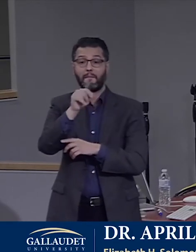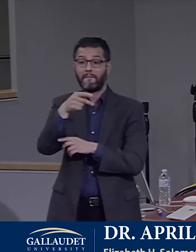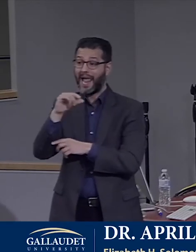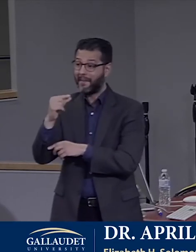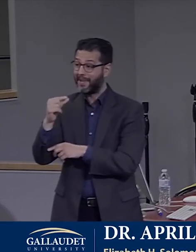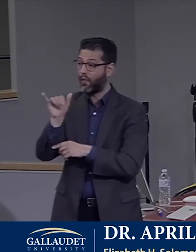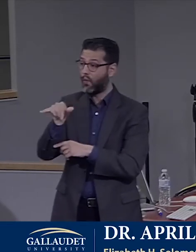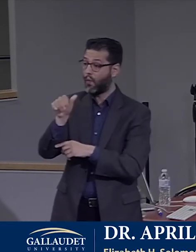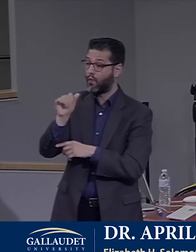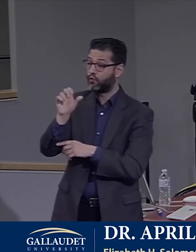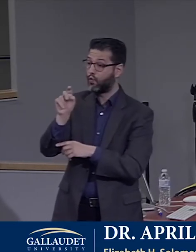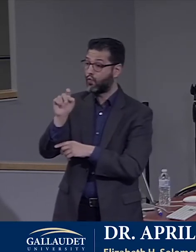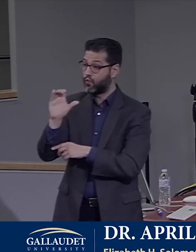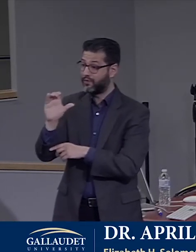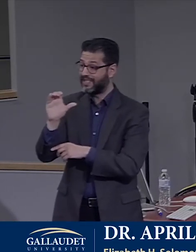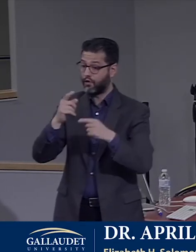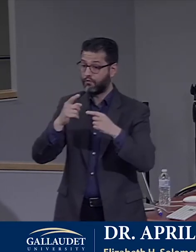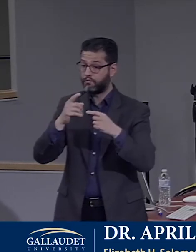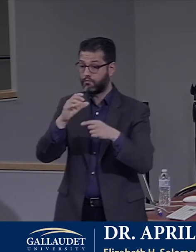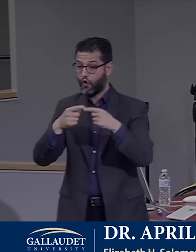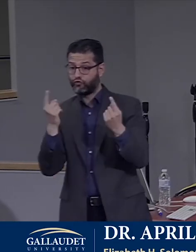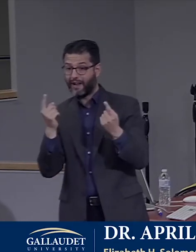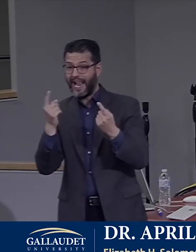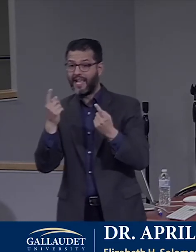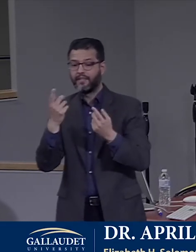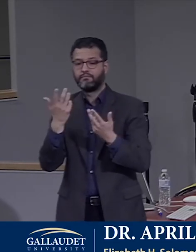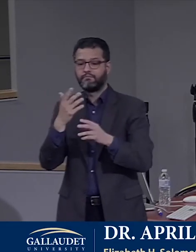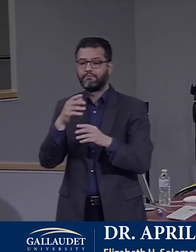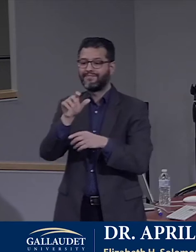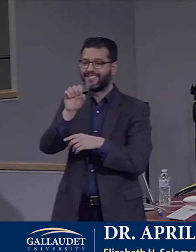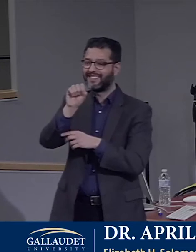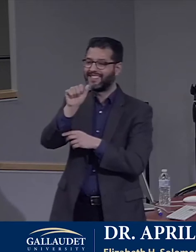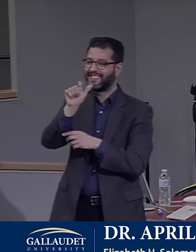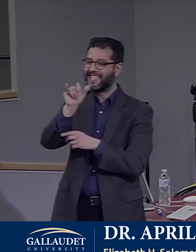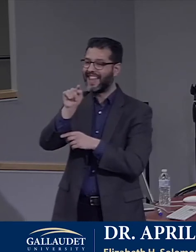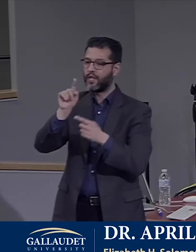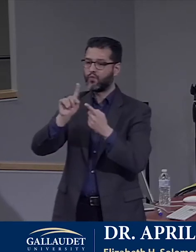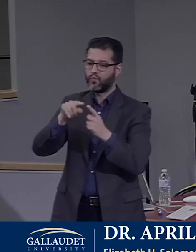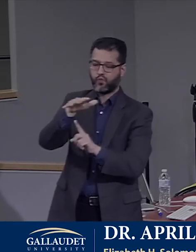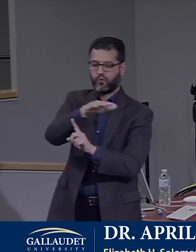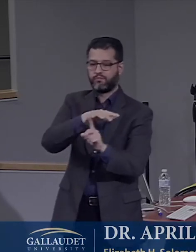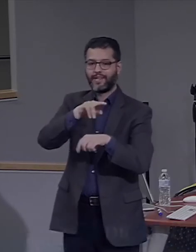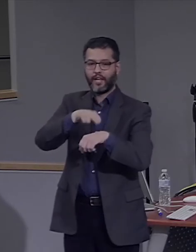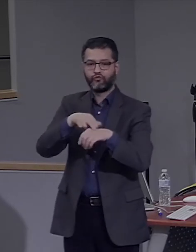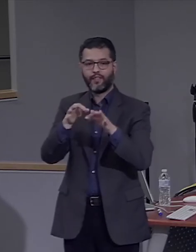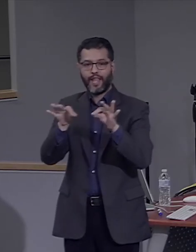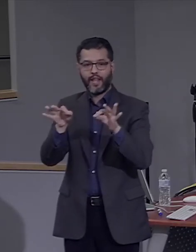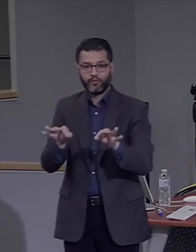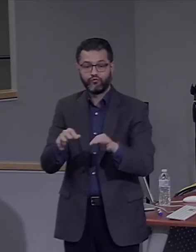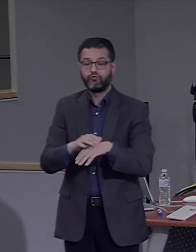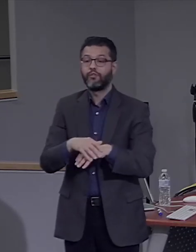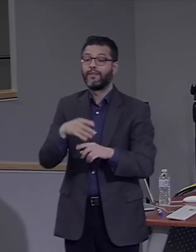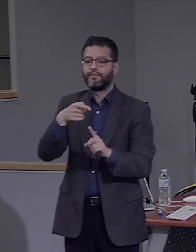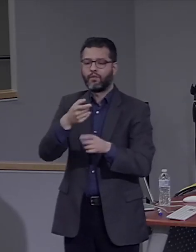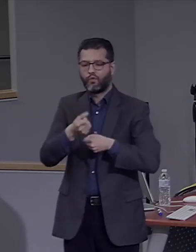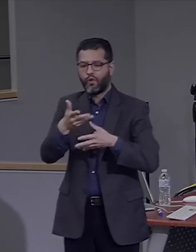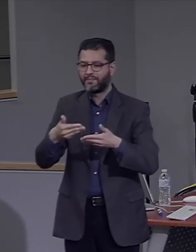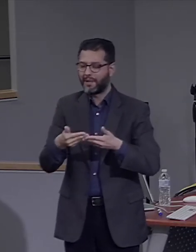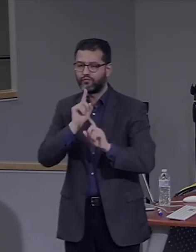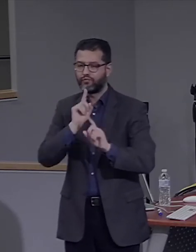surrounding language ultimately allows the child to respond in a fast automatic way to the incoming language stream